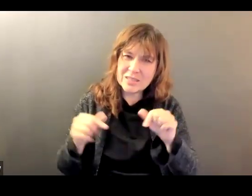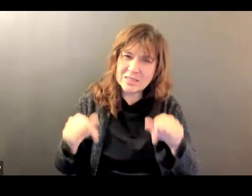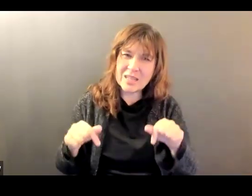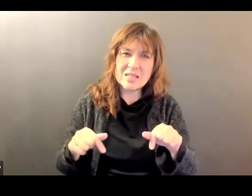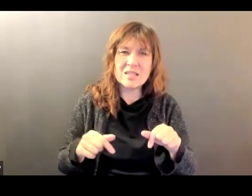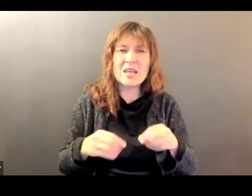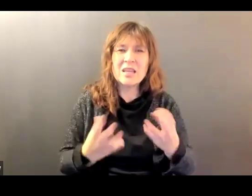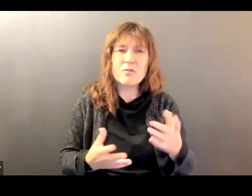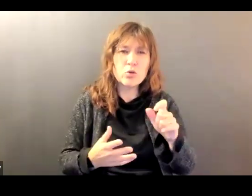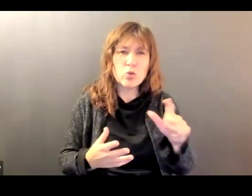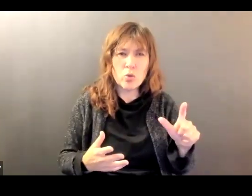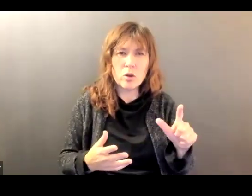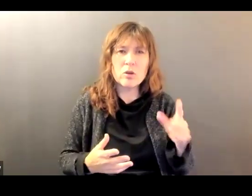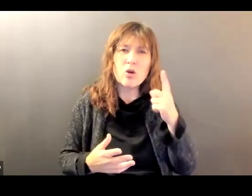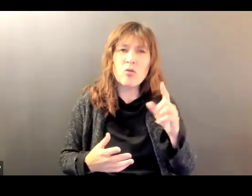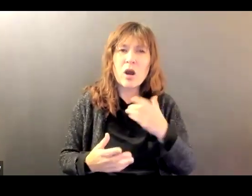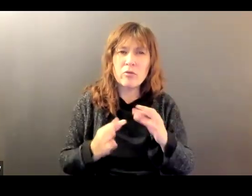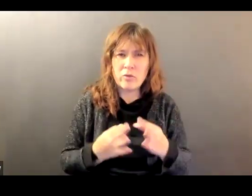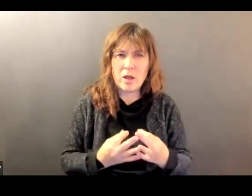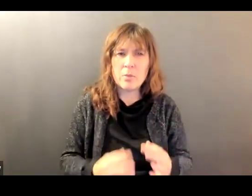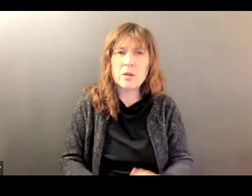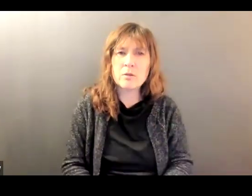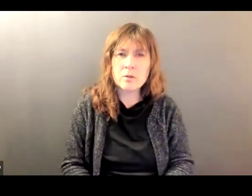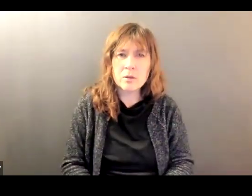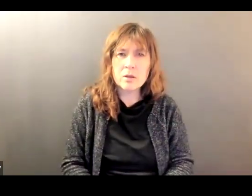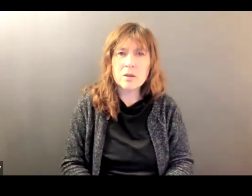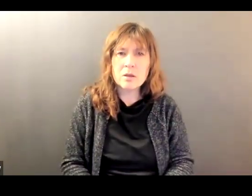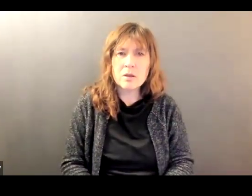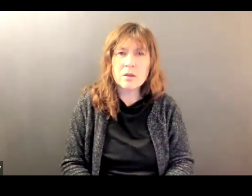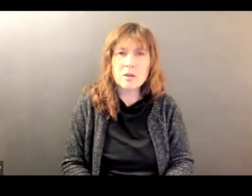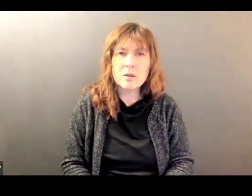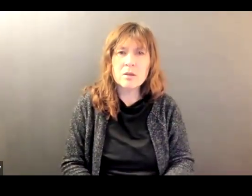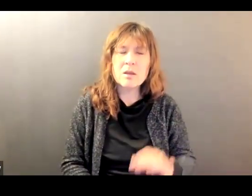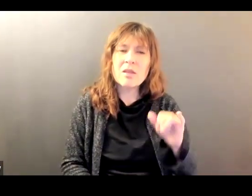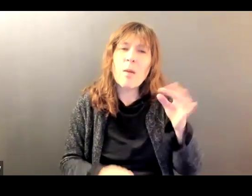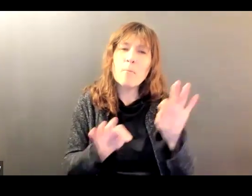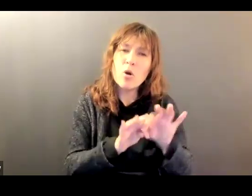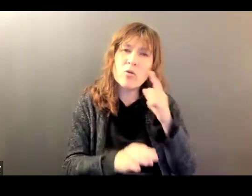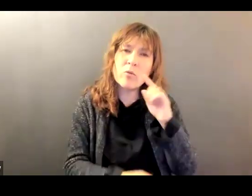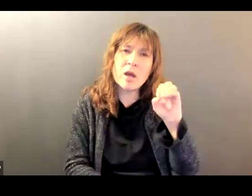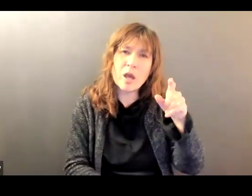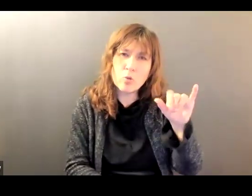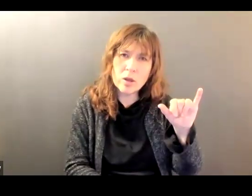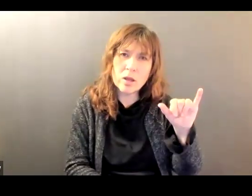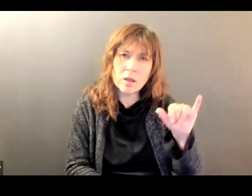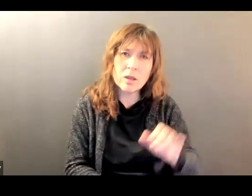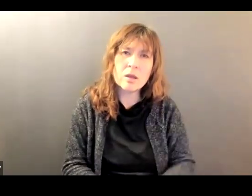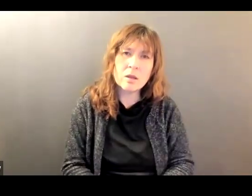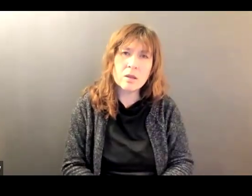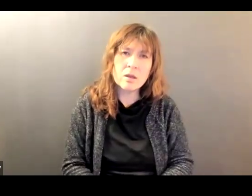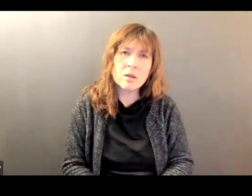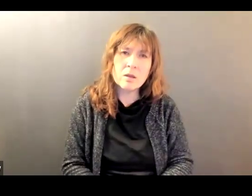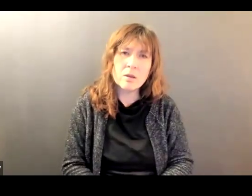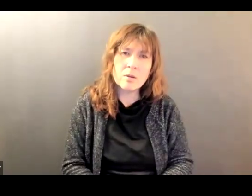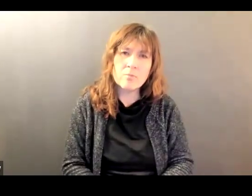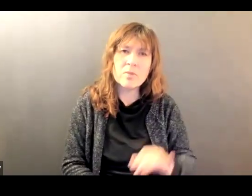our families, for the sake of equity and actually, let's scratch that, for the sake